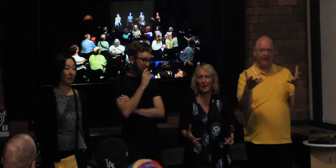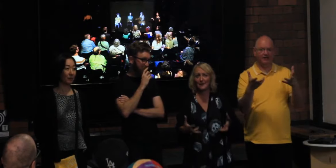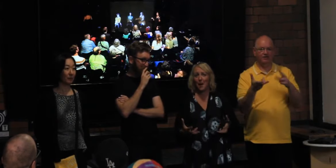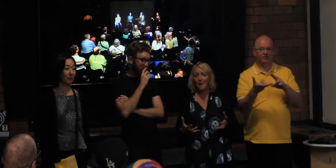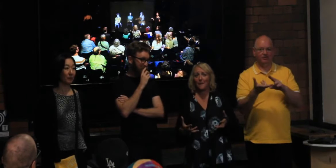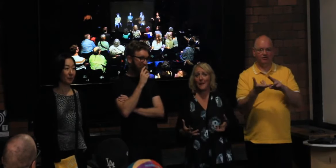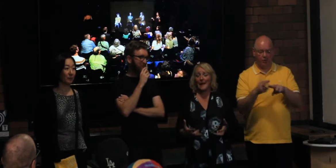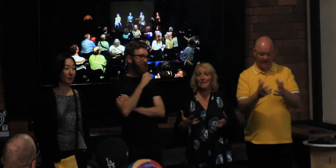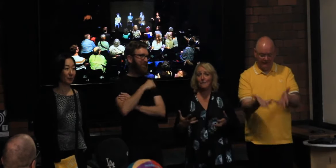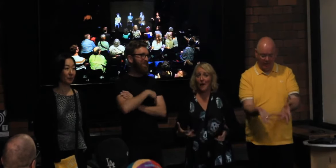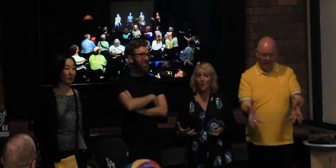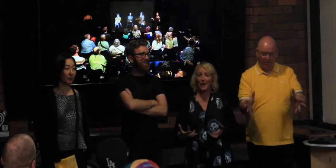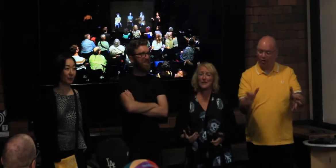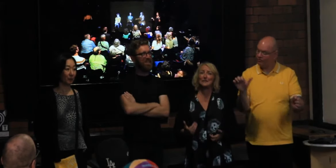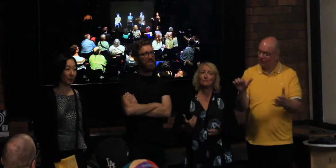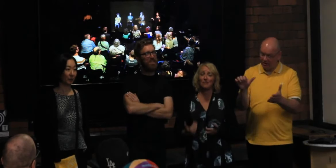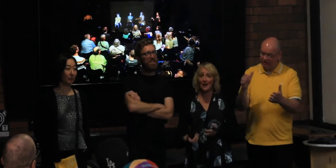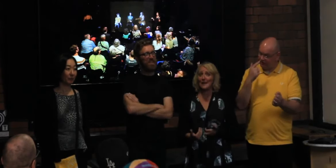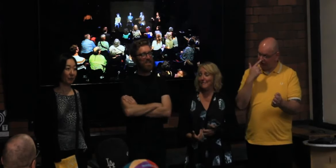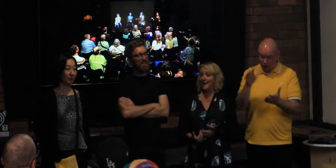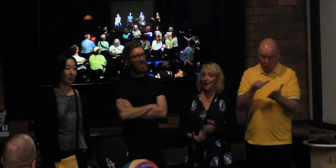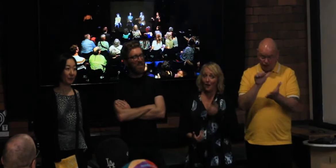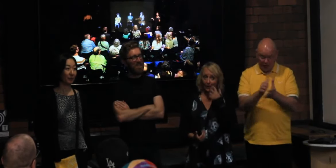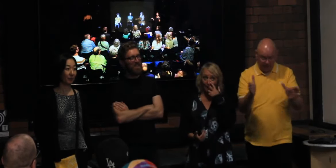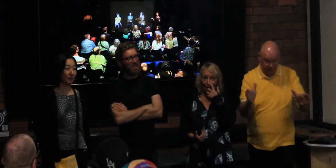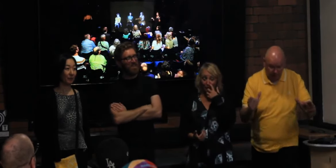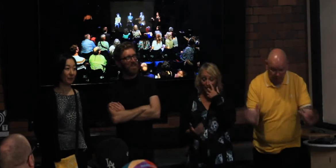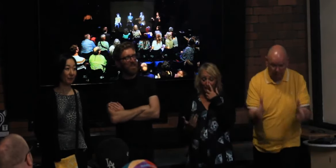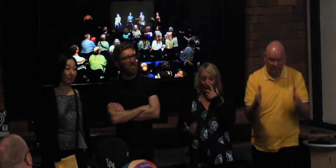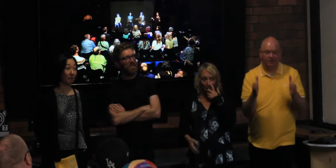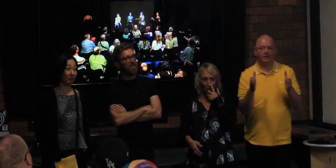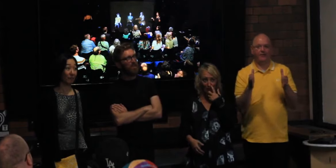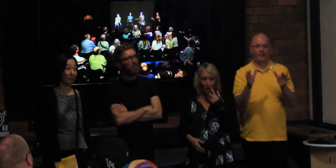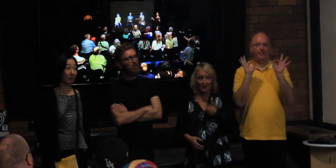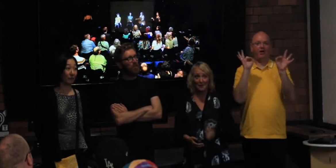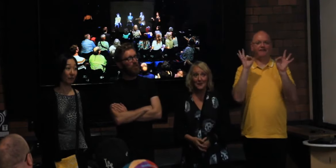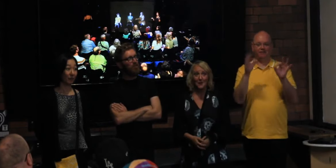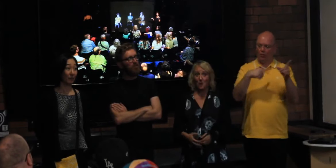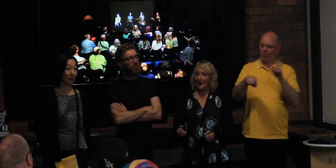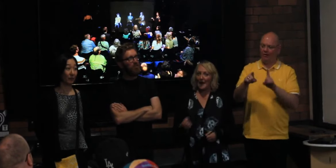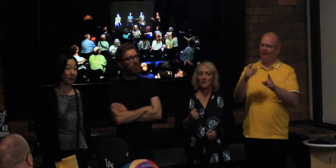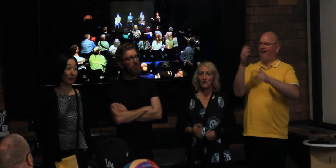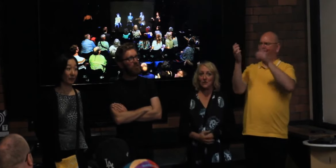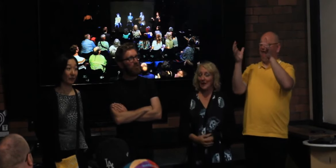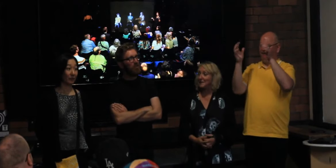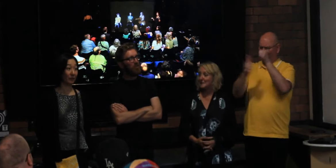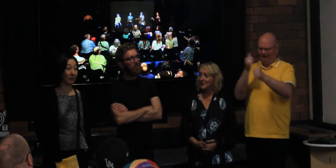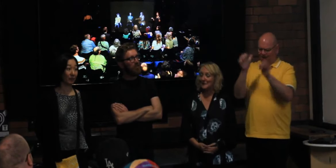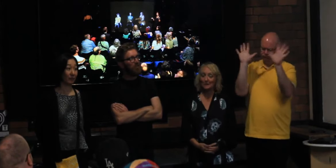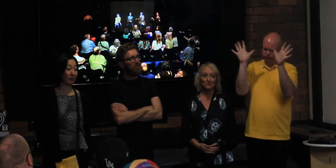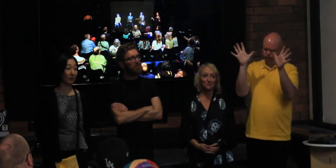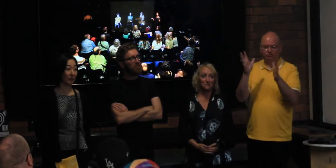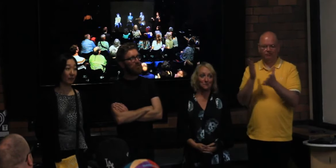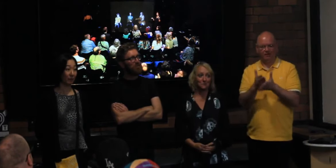is picked up in the right way, because it's really, really hard. I have nothing but admiration for being able to do